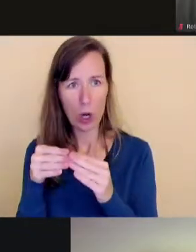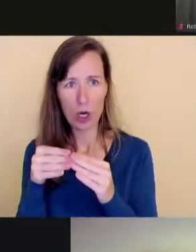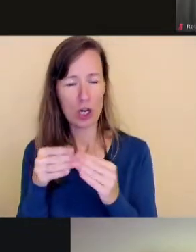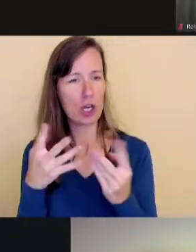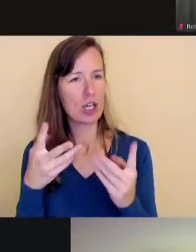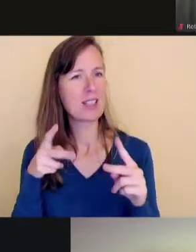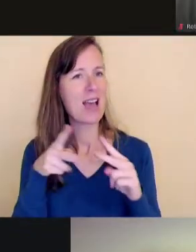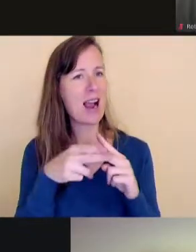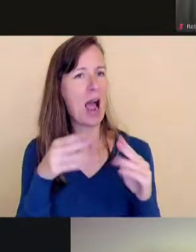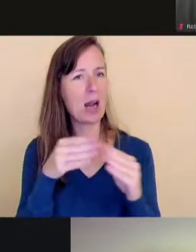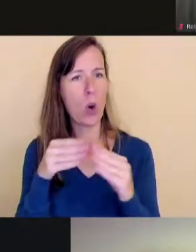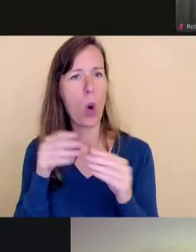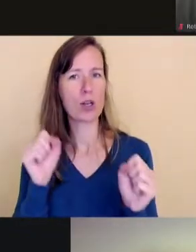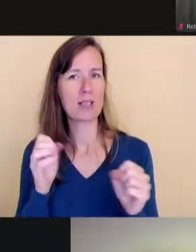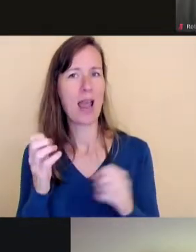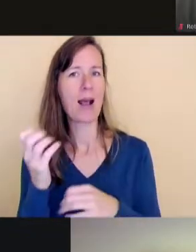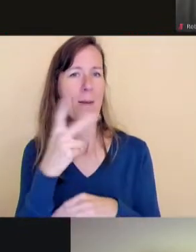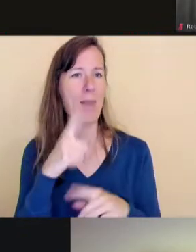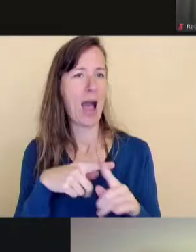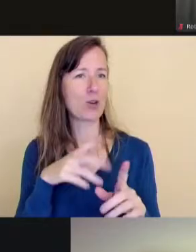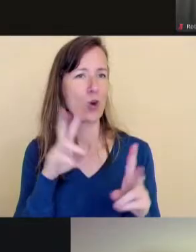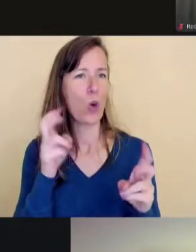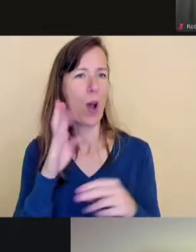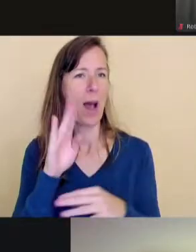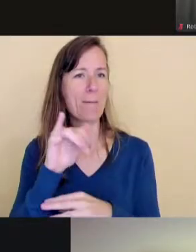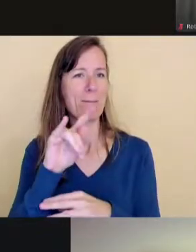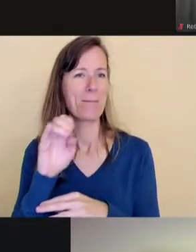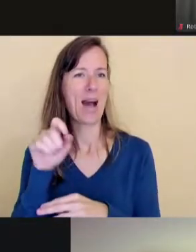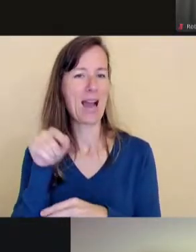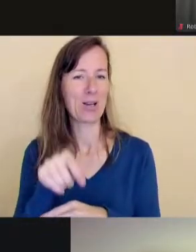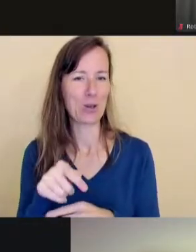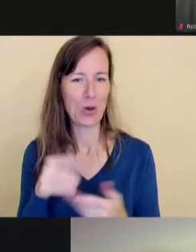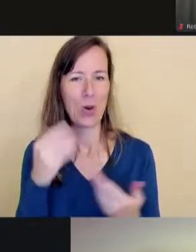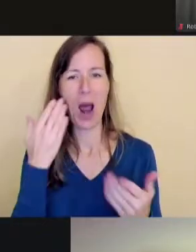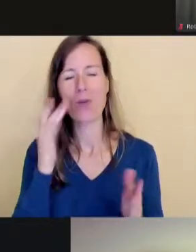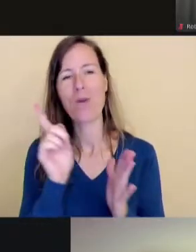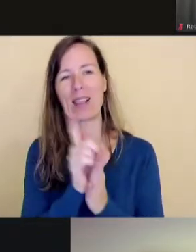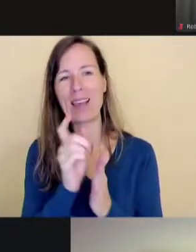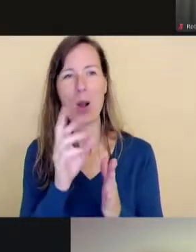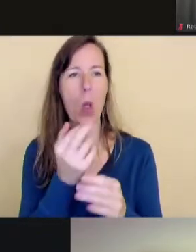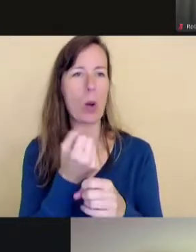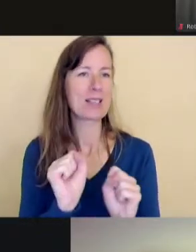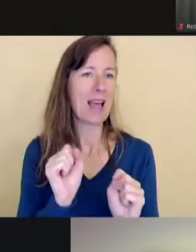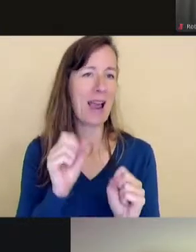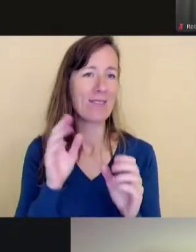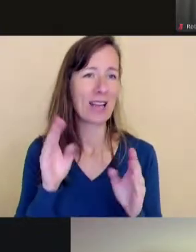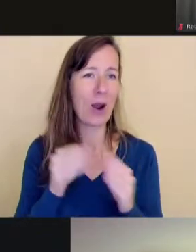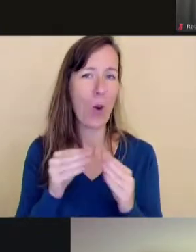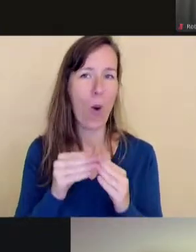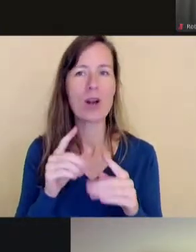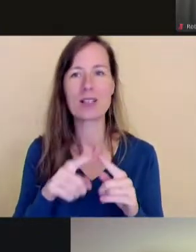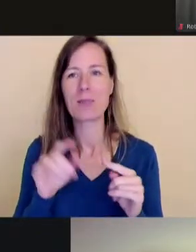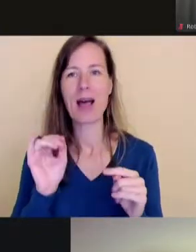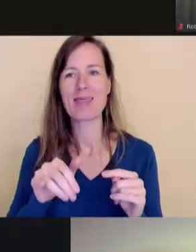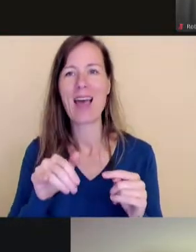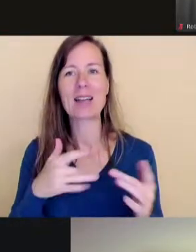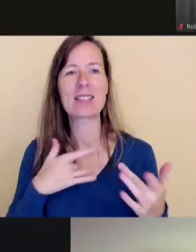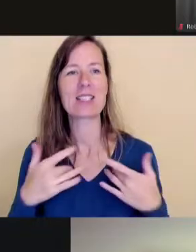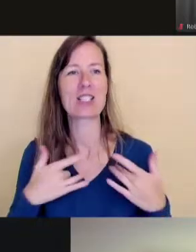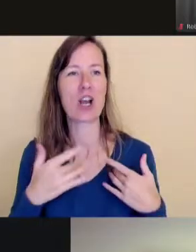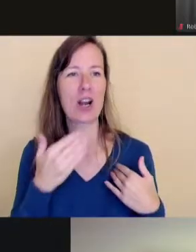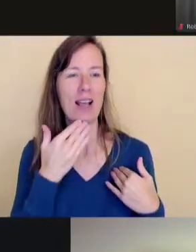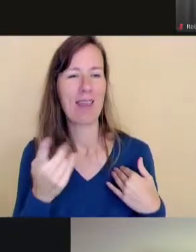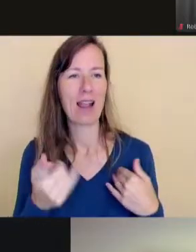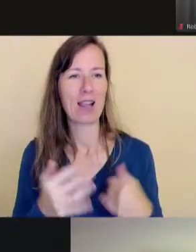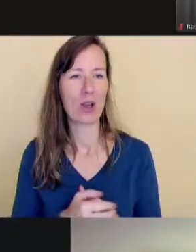bite you. I don't know if it was legal corners that were cut or safety corners or what, but that's really concerning. Thank you.